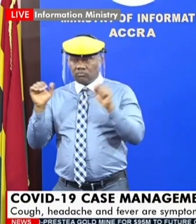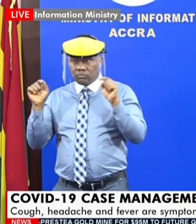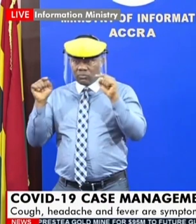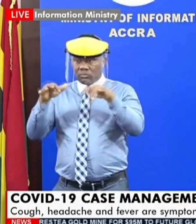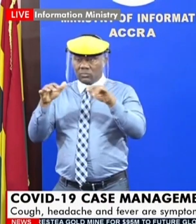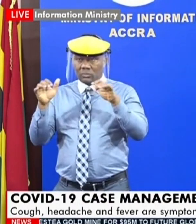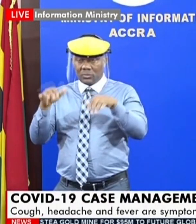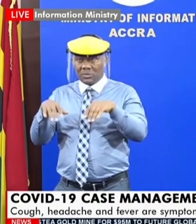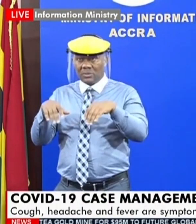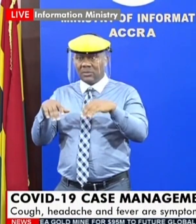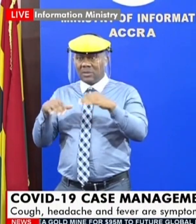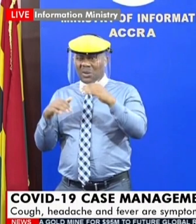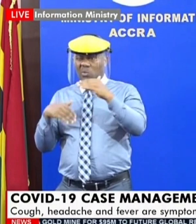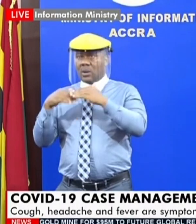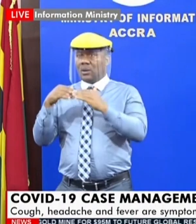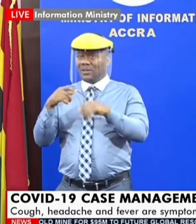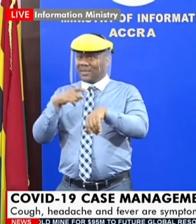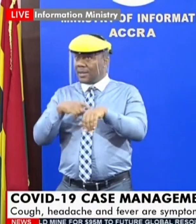to 2 hours.